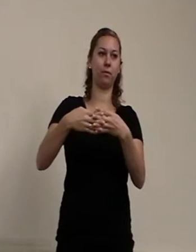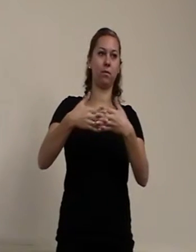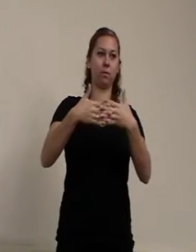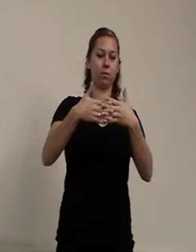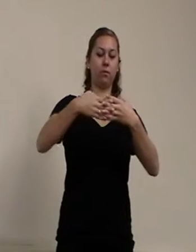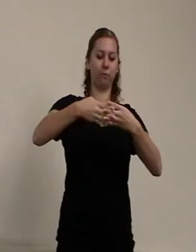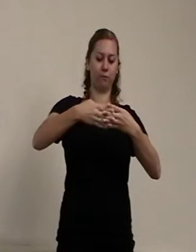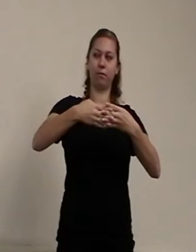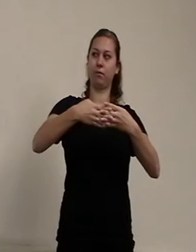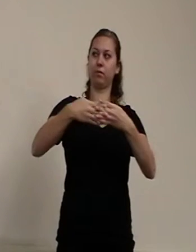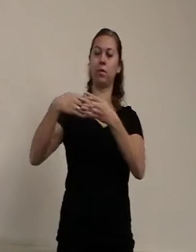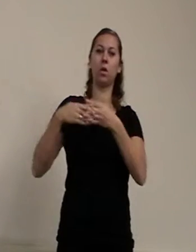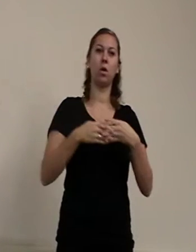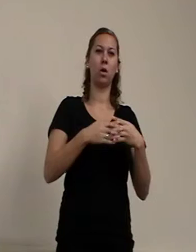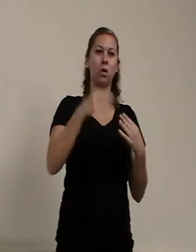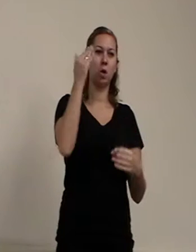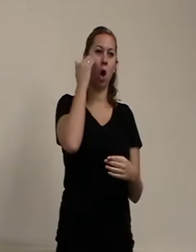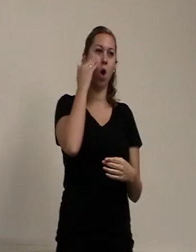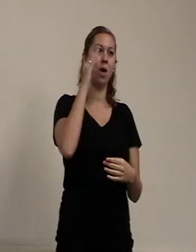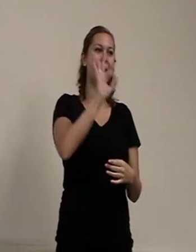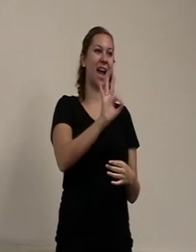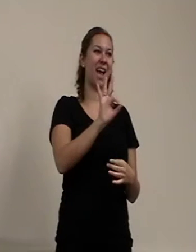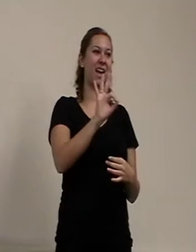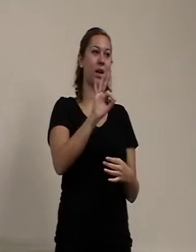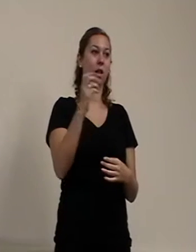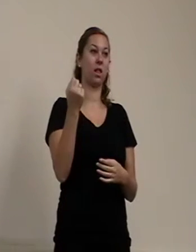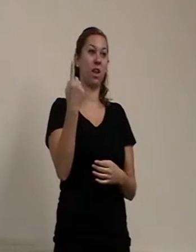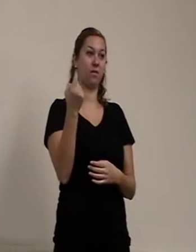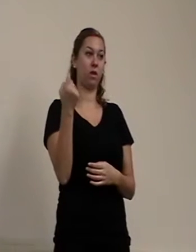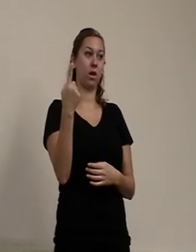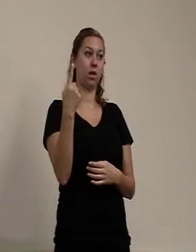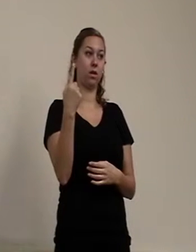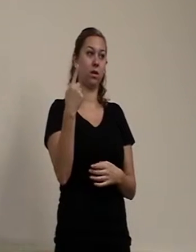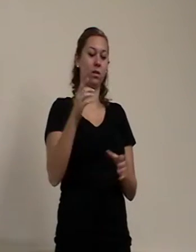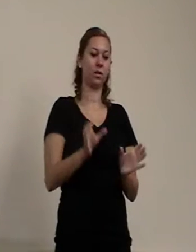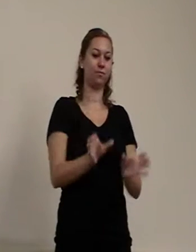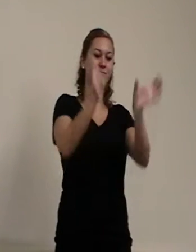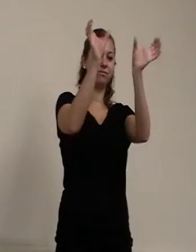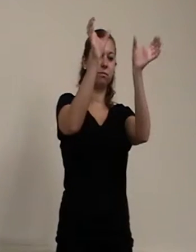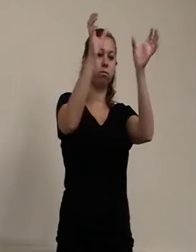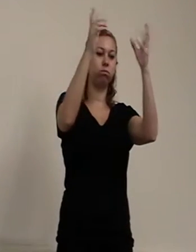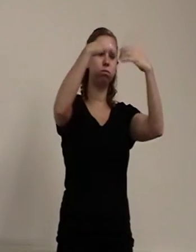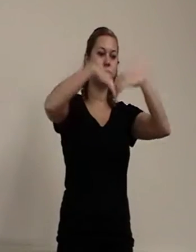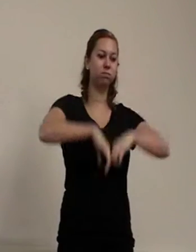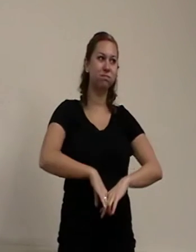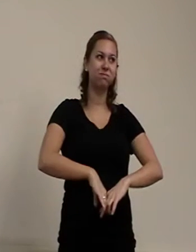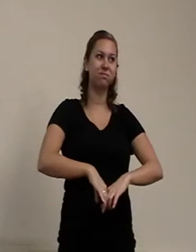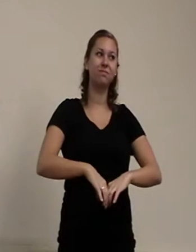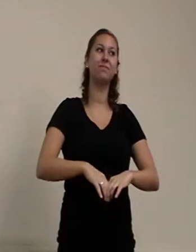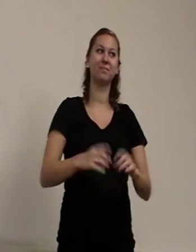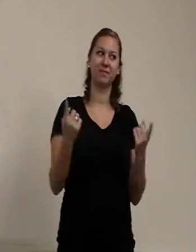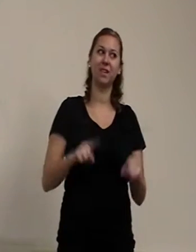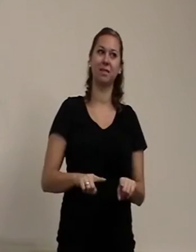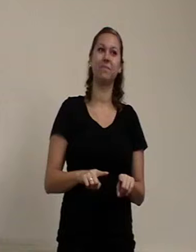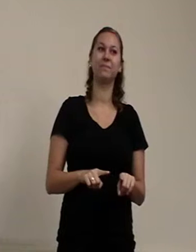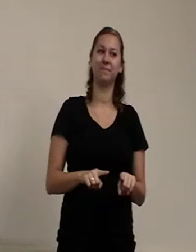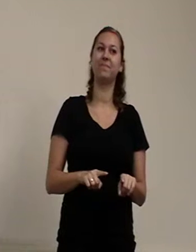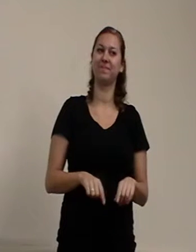The two towers. Oh. I see. Oh, that's interesting. So it's interesting because we have derogatory signs for other